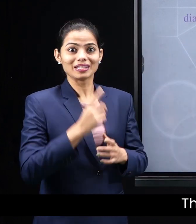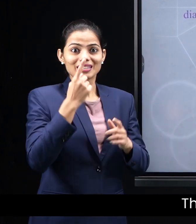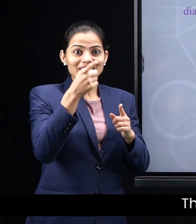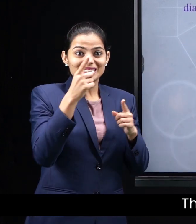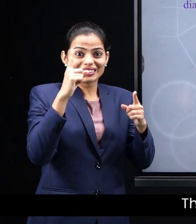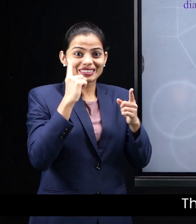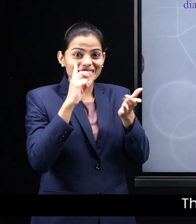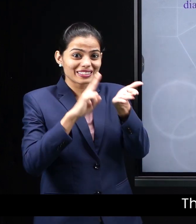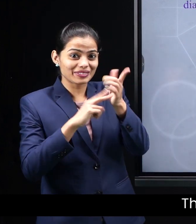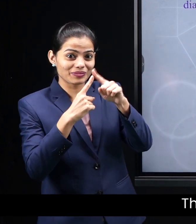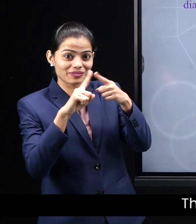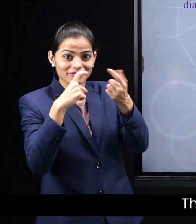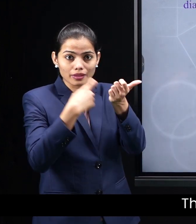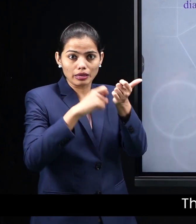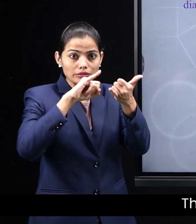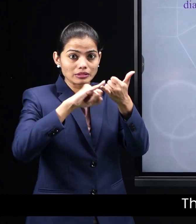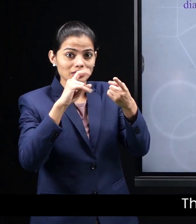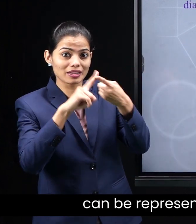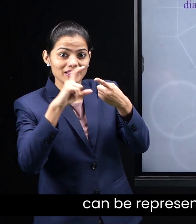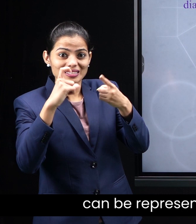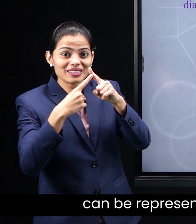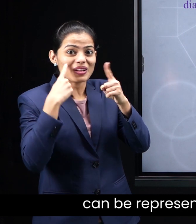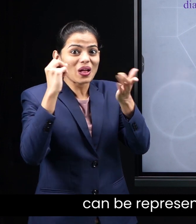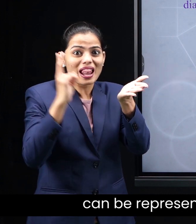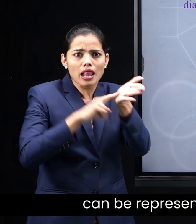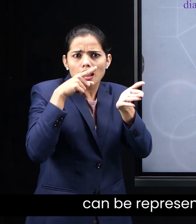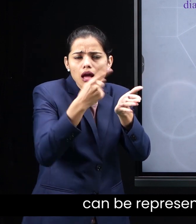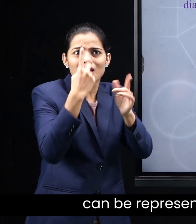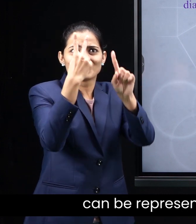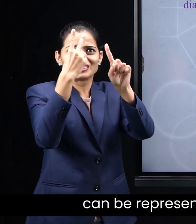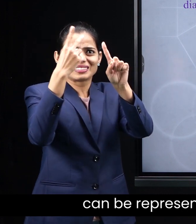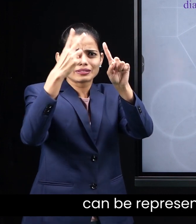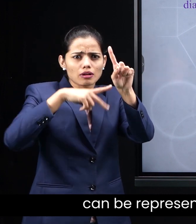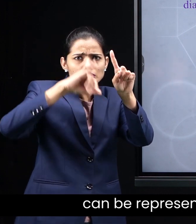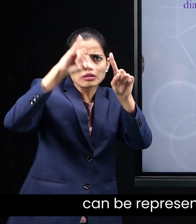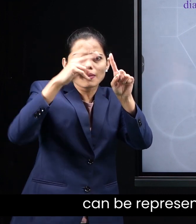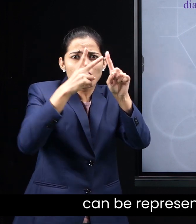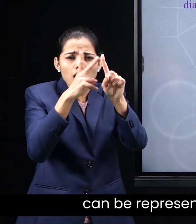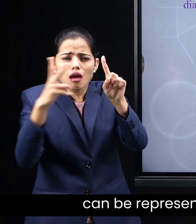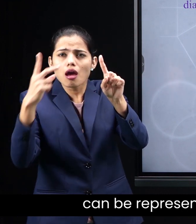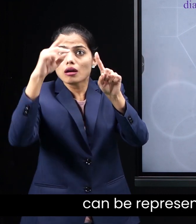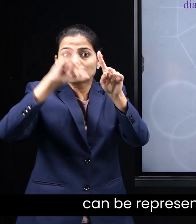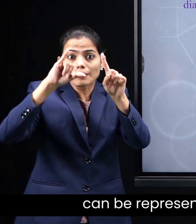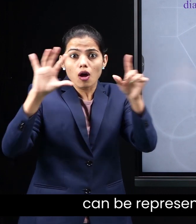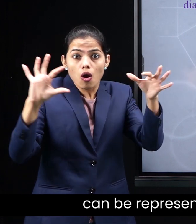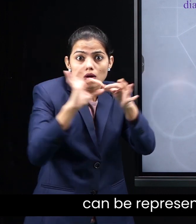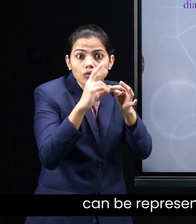The intersection of two sets can be represented by a Venn diagram as given below.